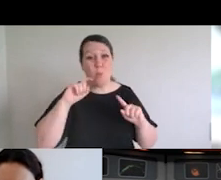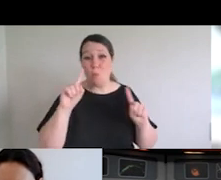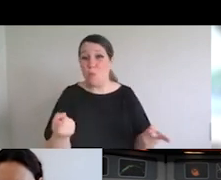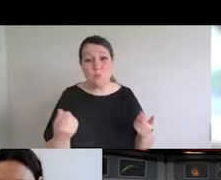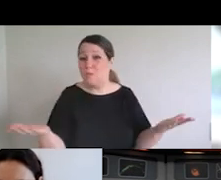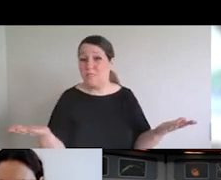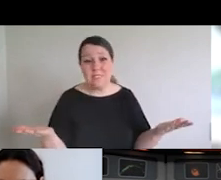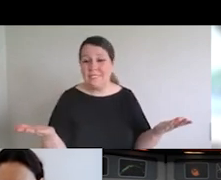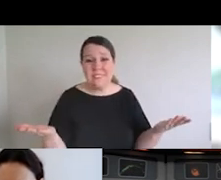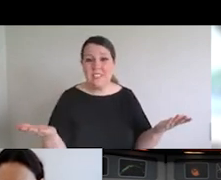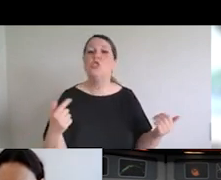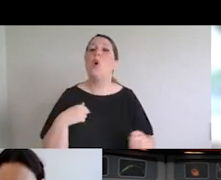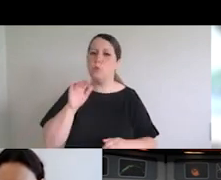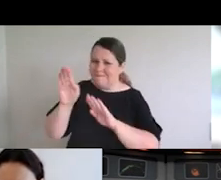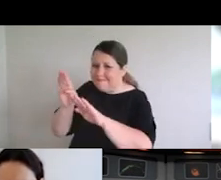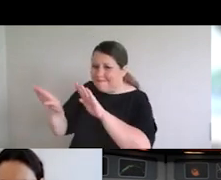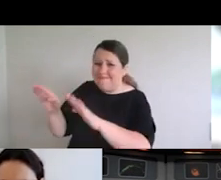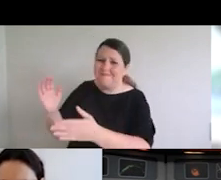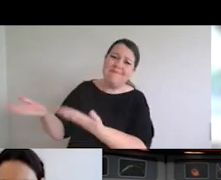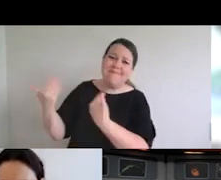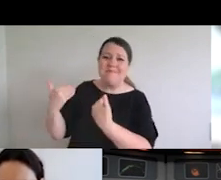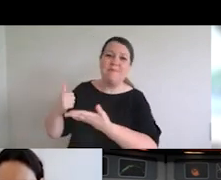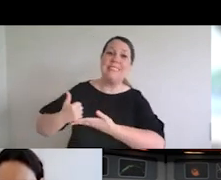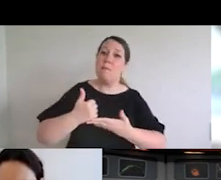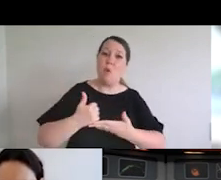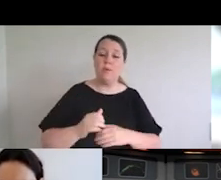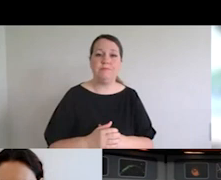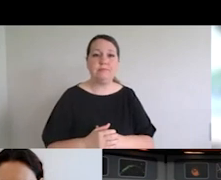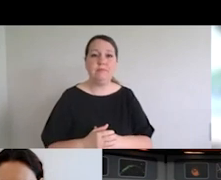and I'd say to them, we've waited more